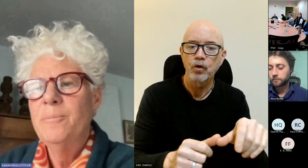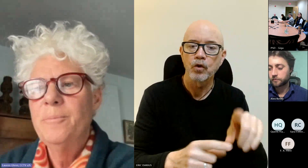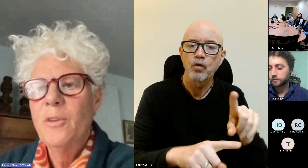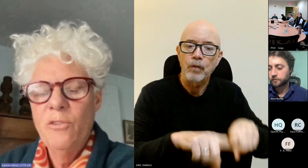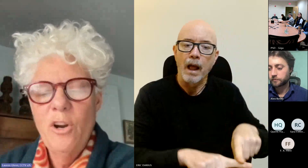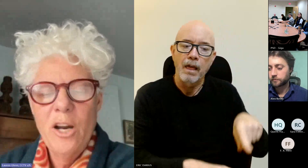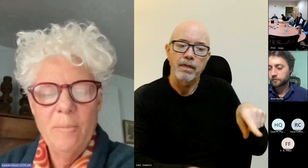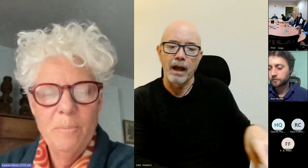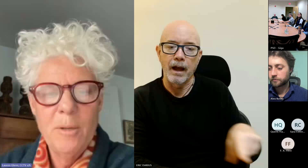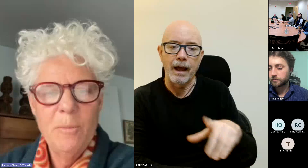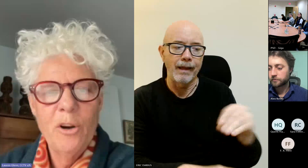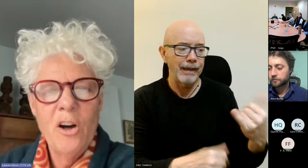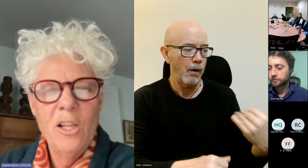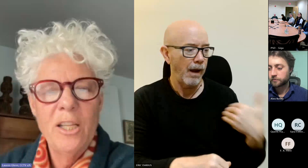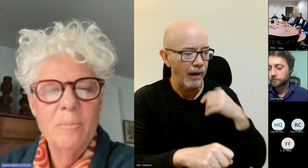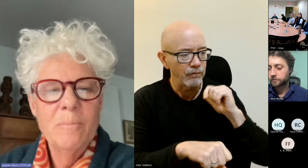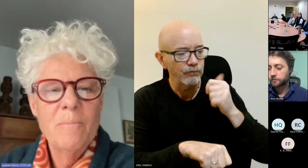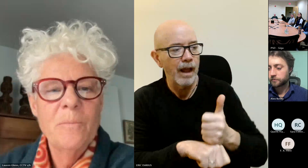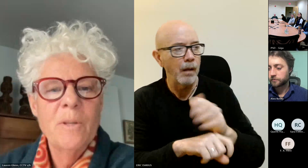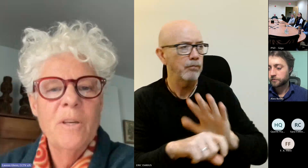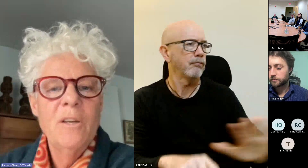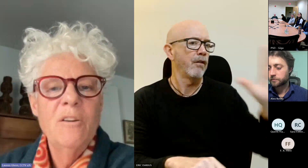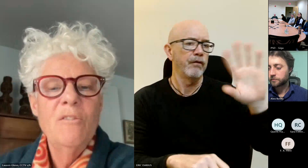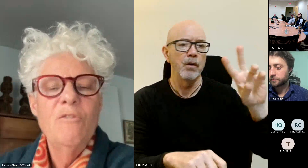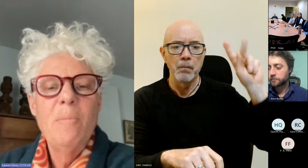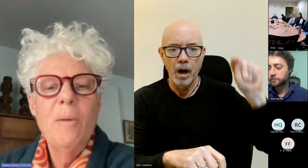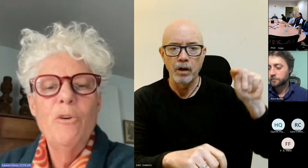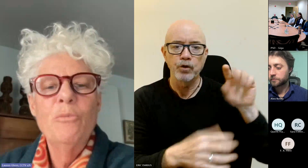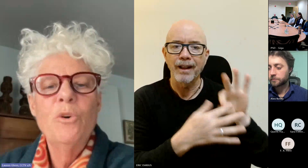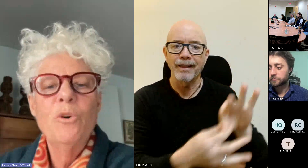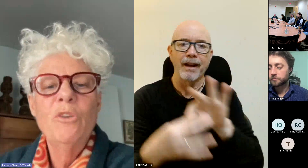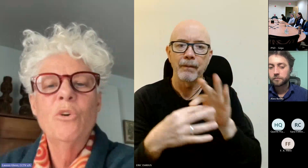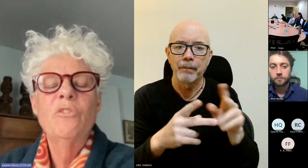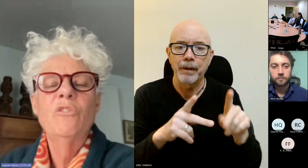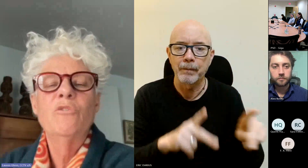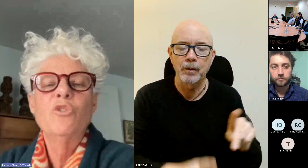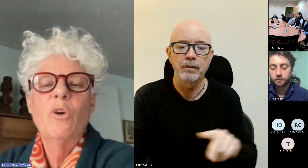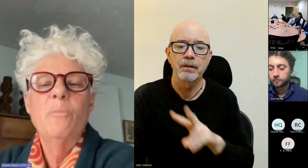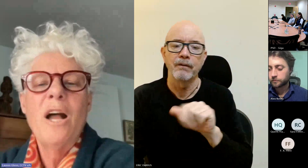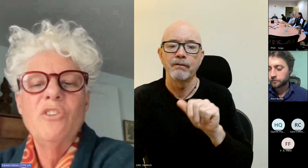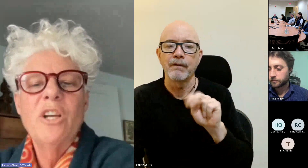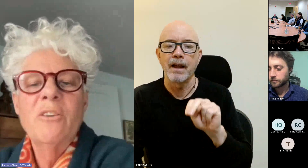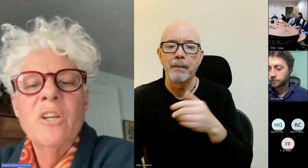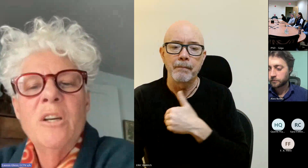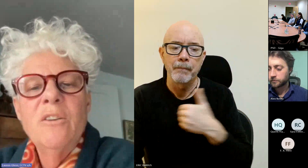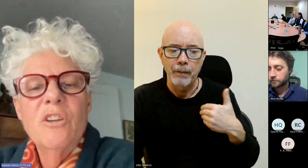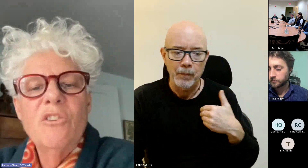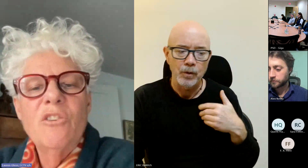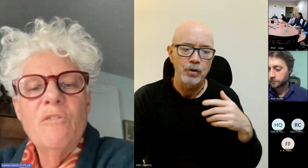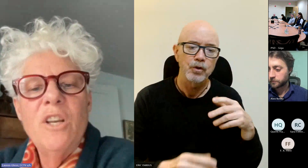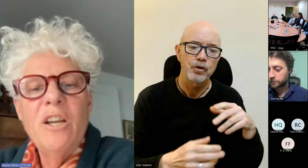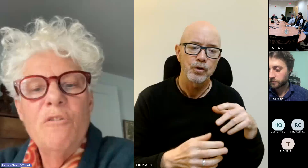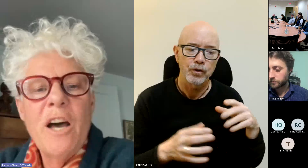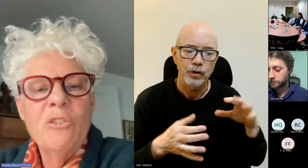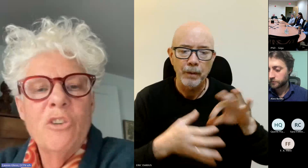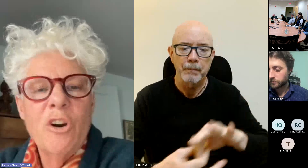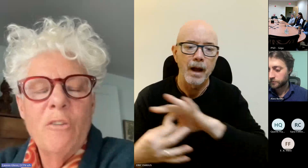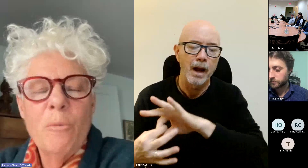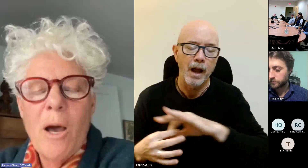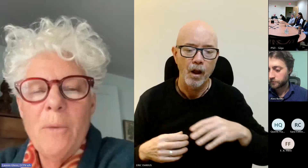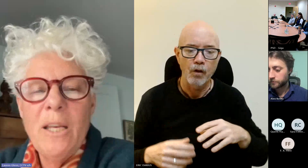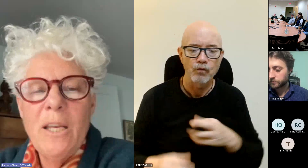state. Sorry, people are calling. VAN members pool resources for joint projects, such as the Video